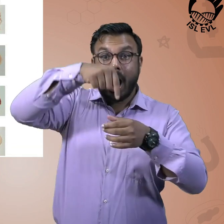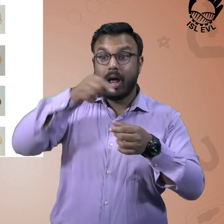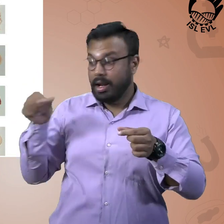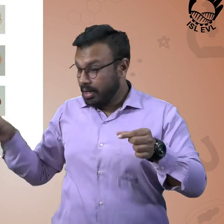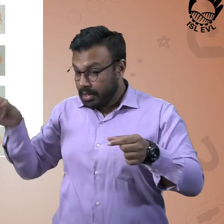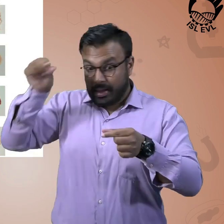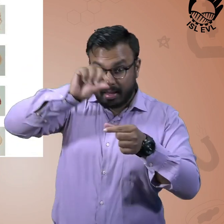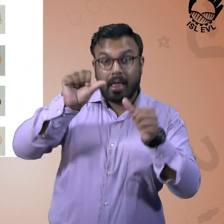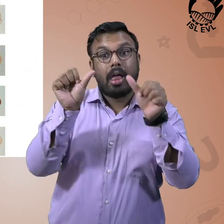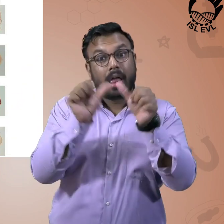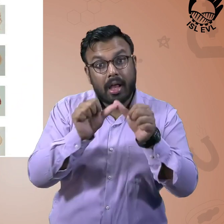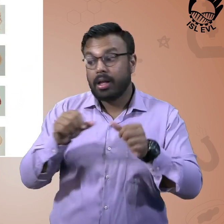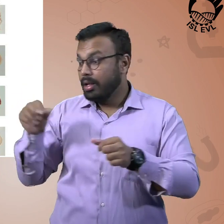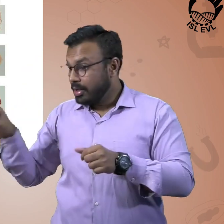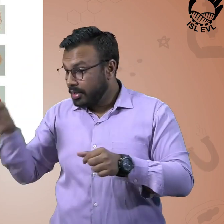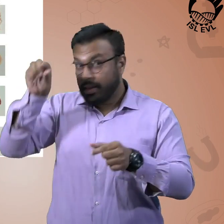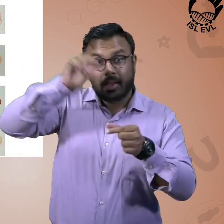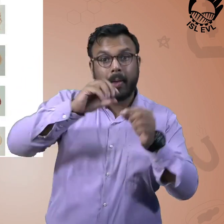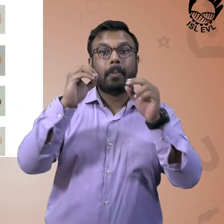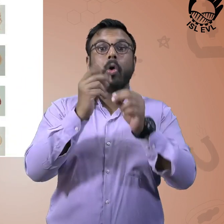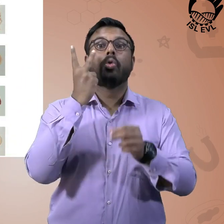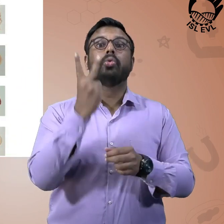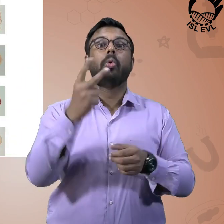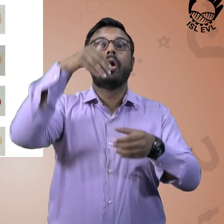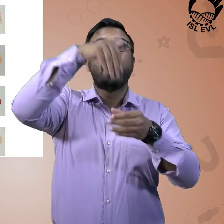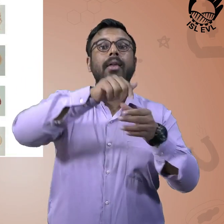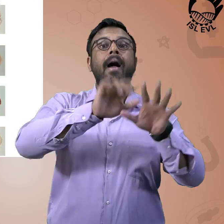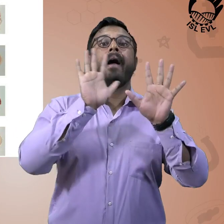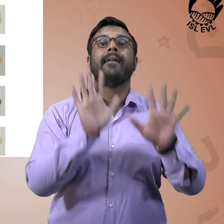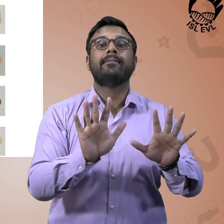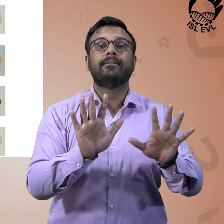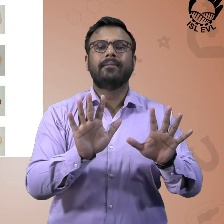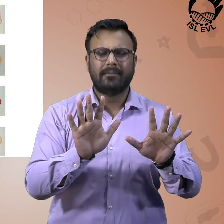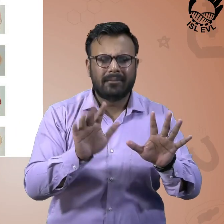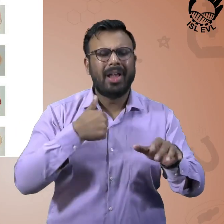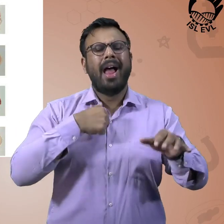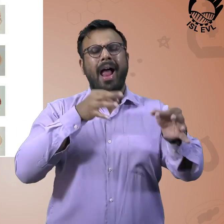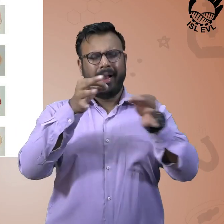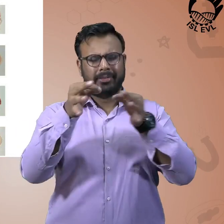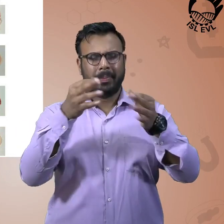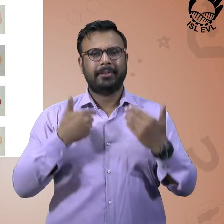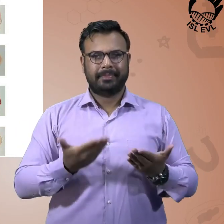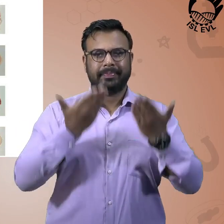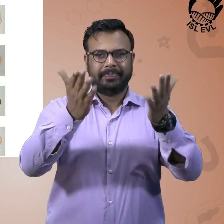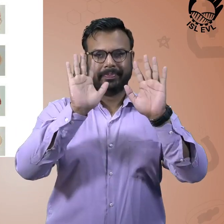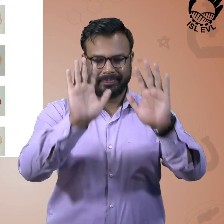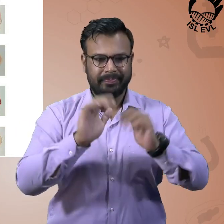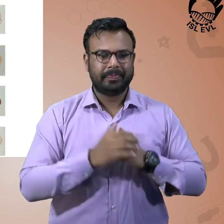Type O blood contains both anti-A and anti-B antibodies.